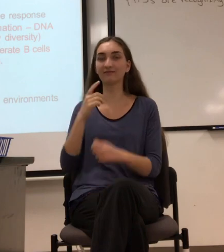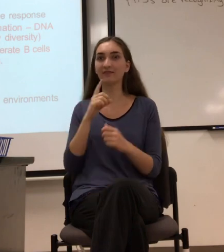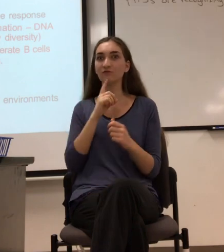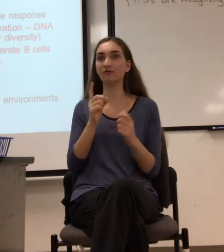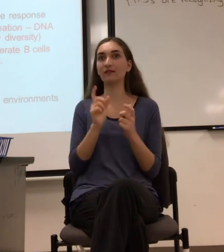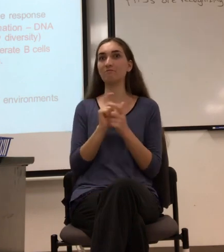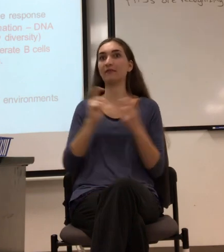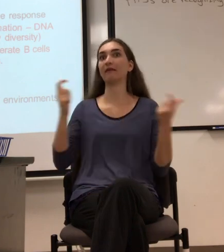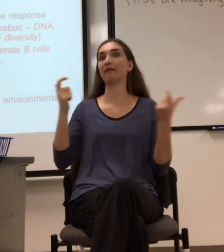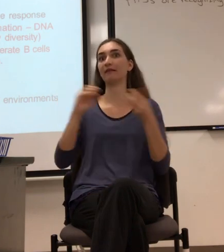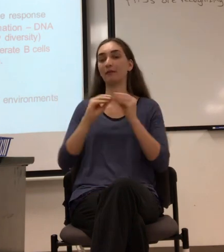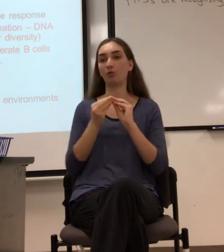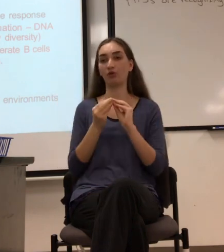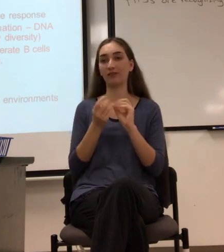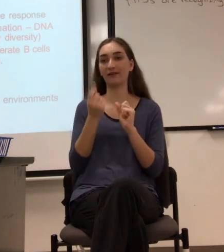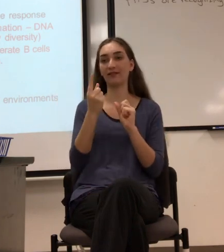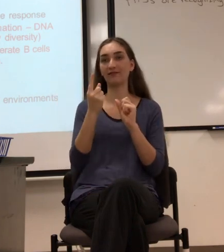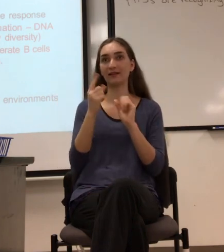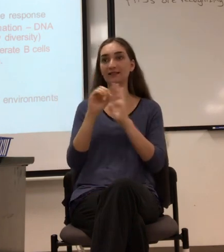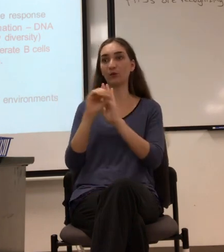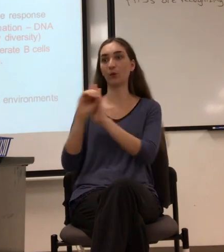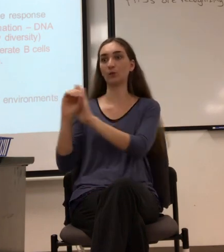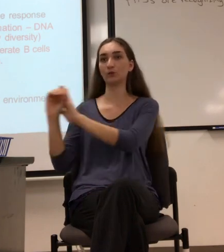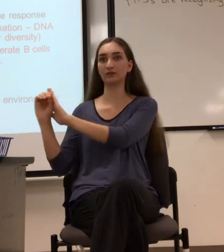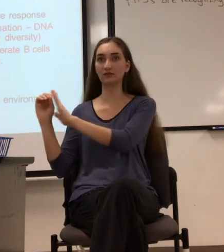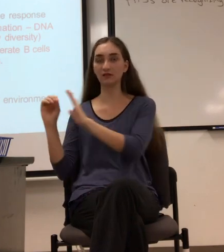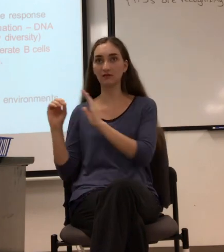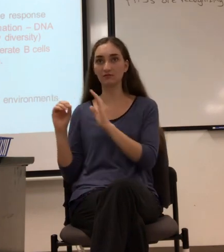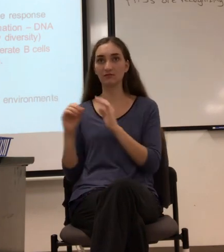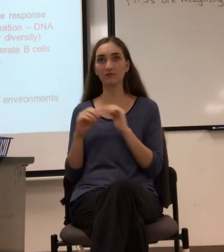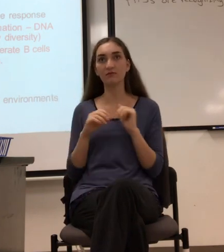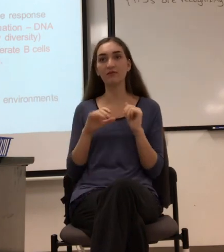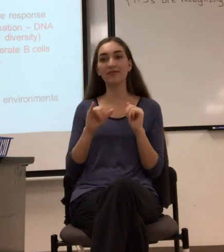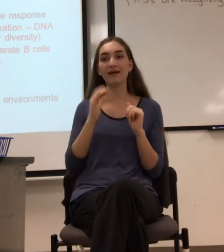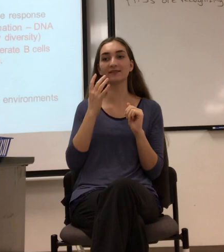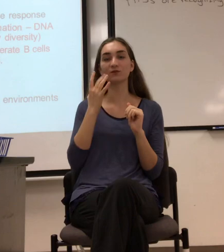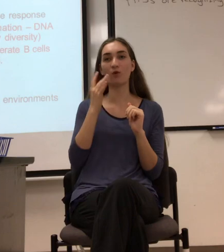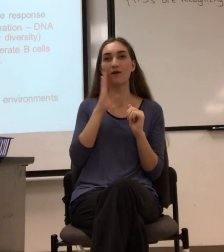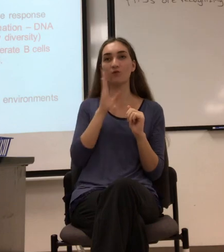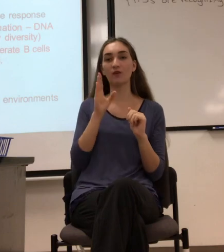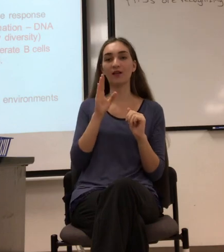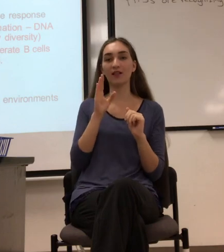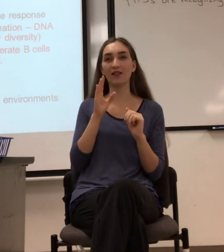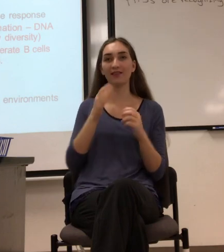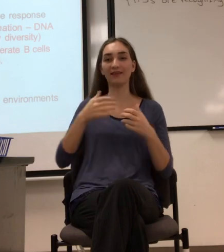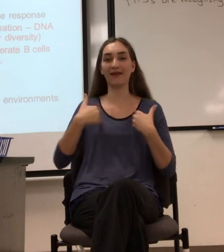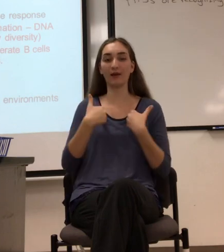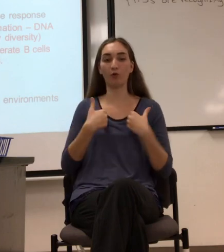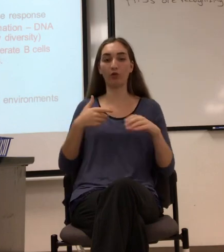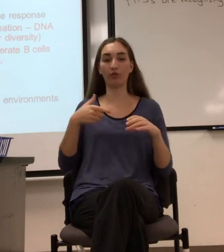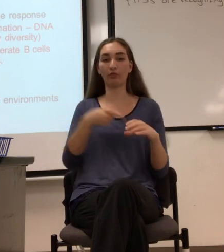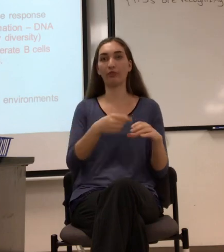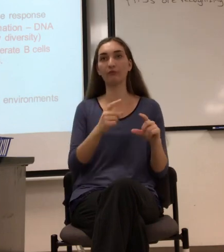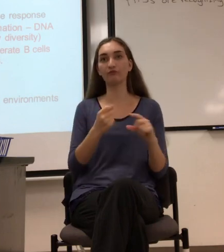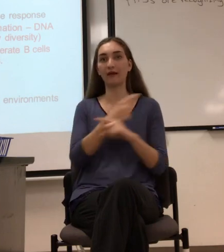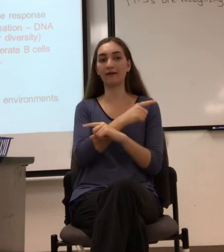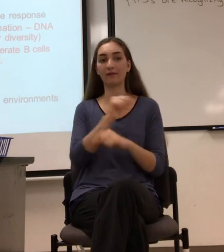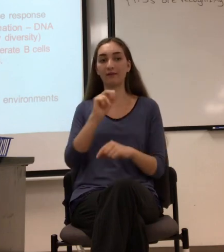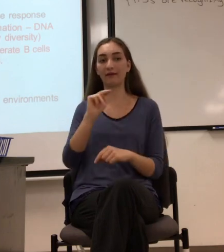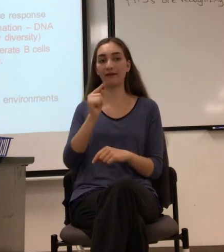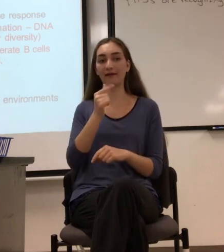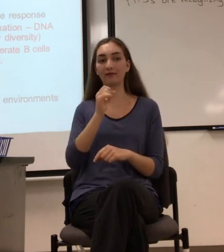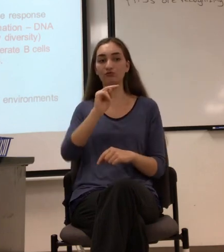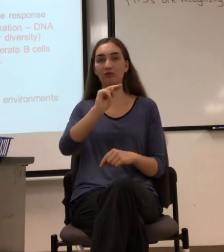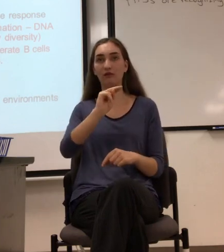zeros after it. So, I mean, that is why you inject an animal with some random antigen that you cooked up in the lab.